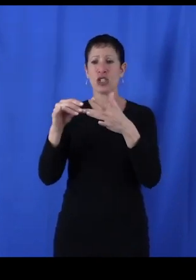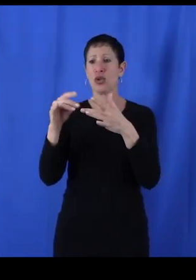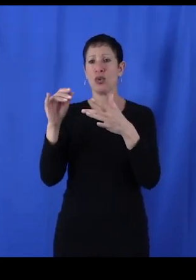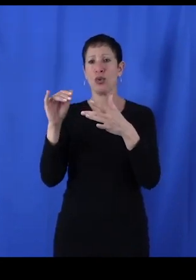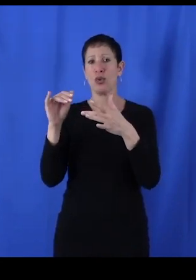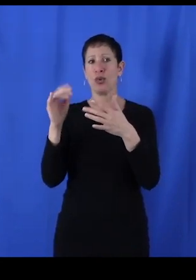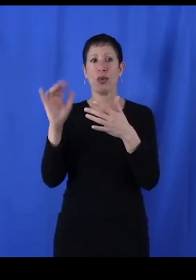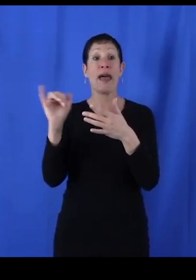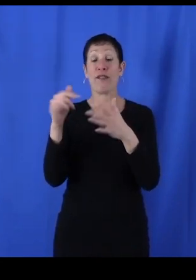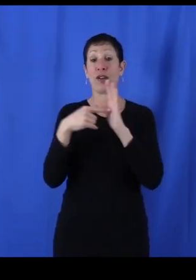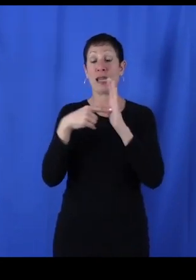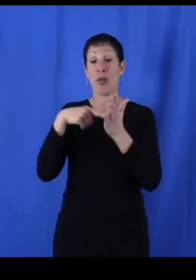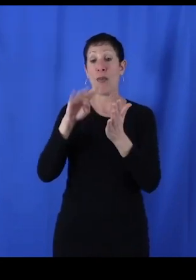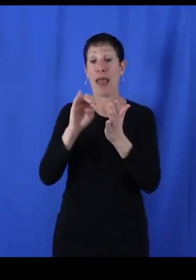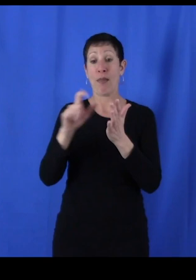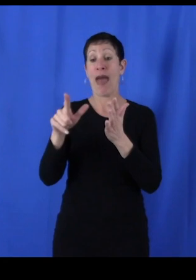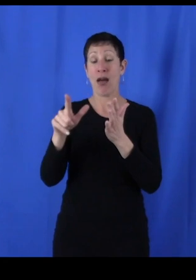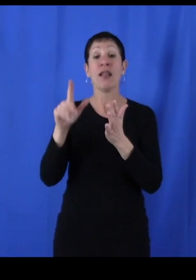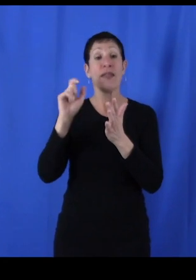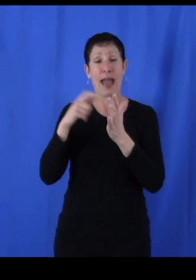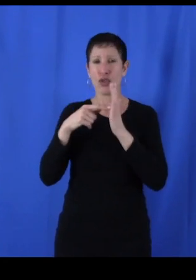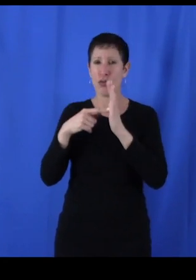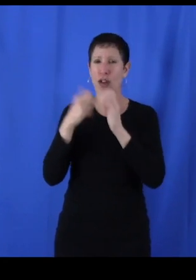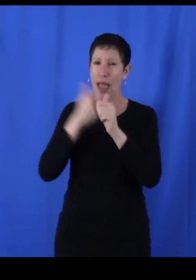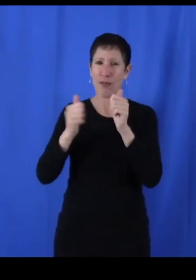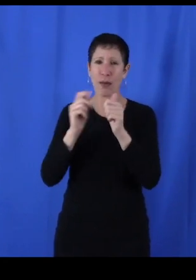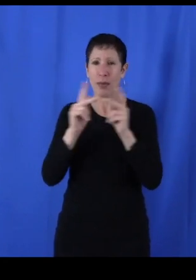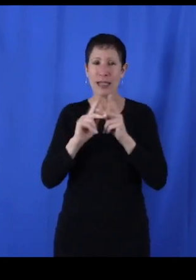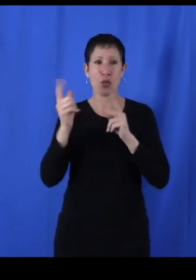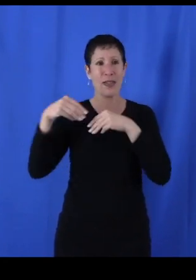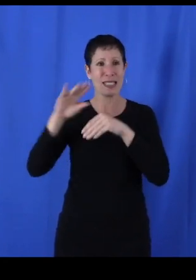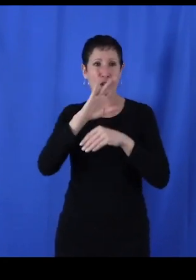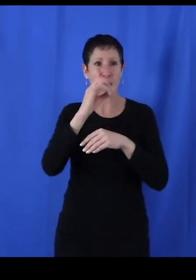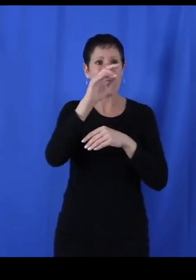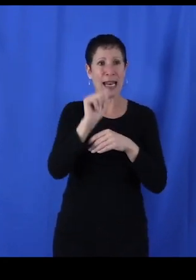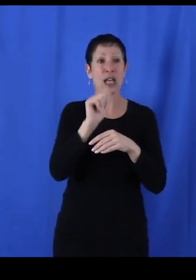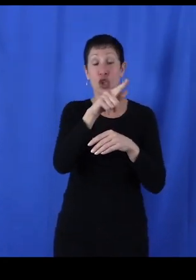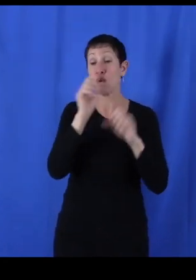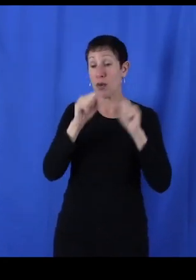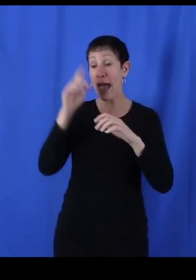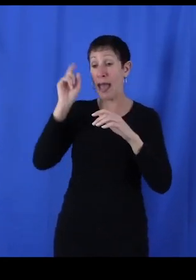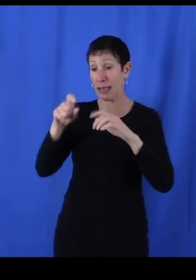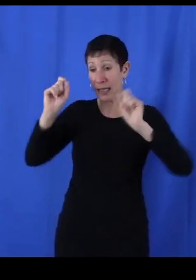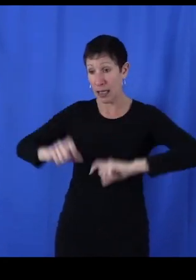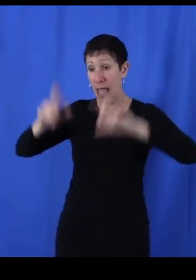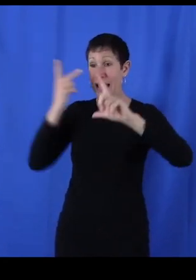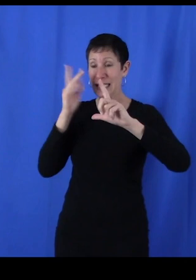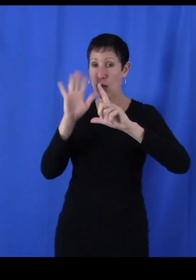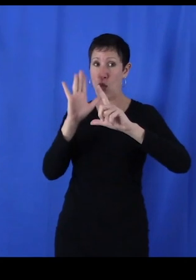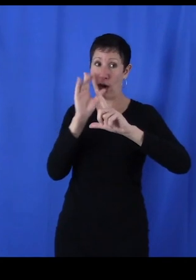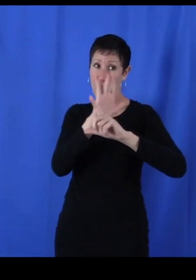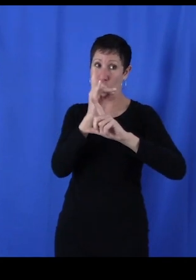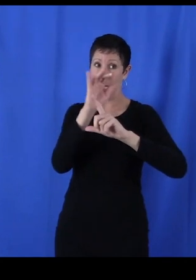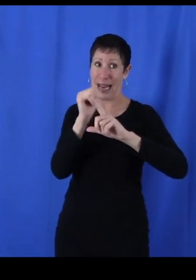PayPal having to reveal everywhere it sells your data. So you can now go online and see where all your data is sold to.